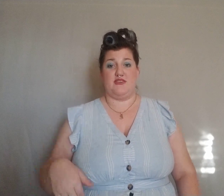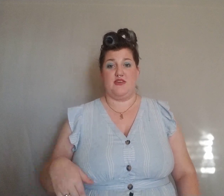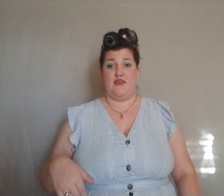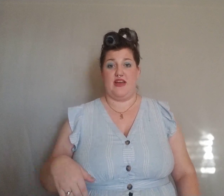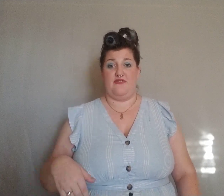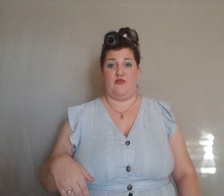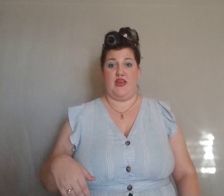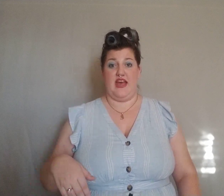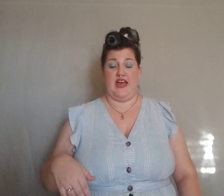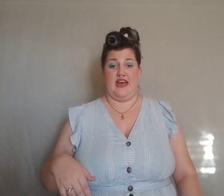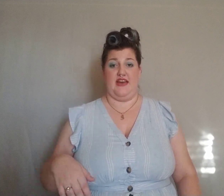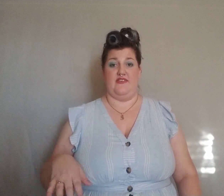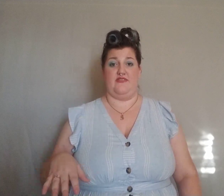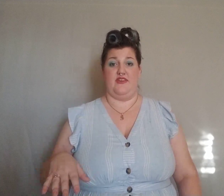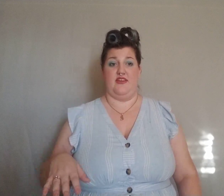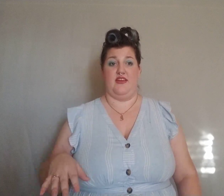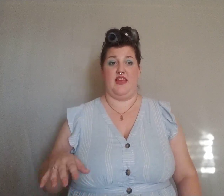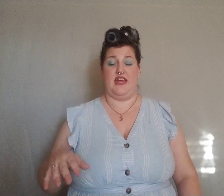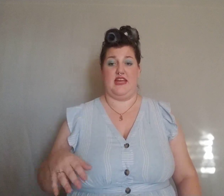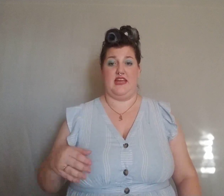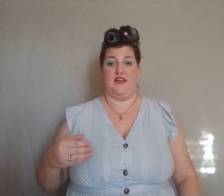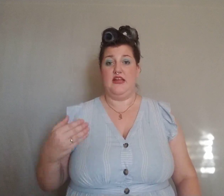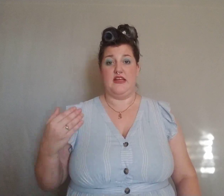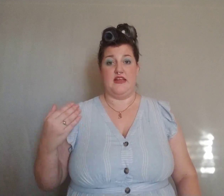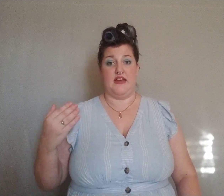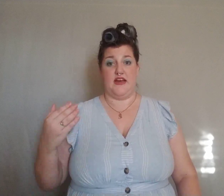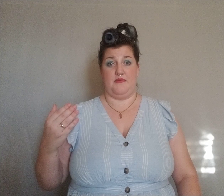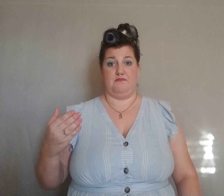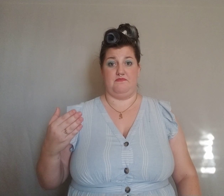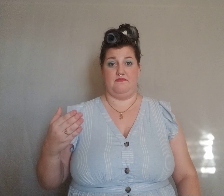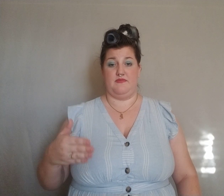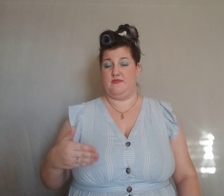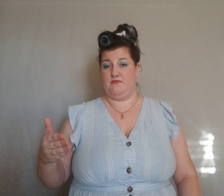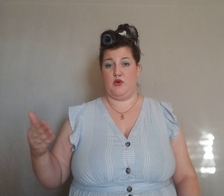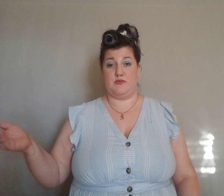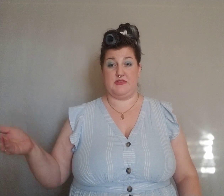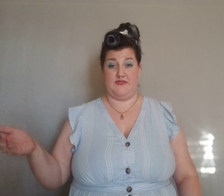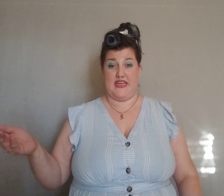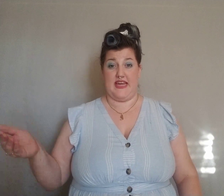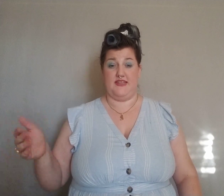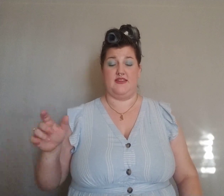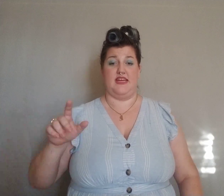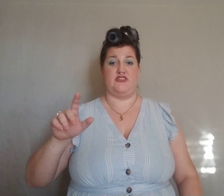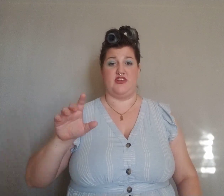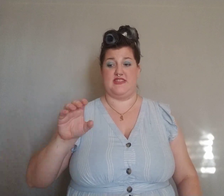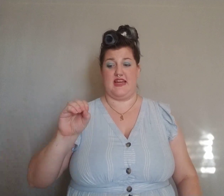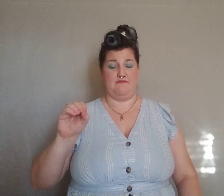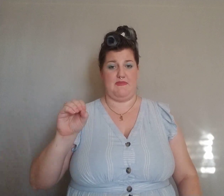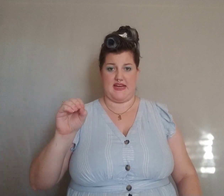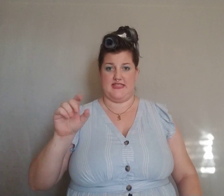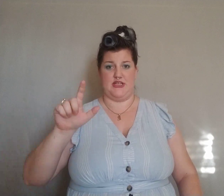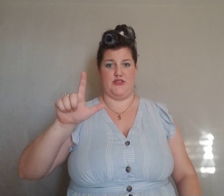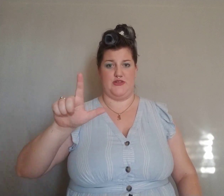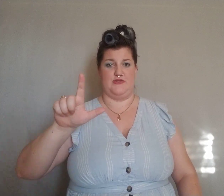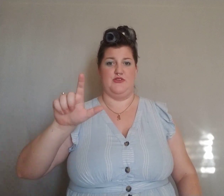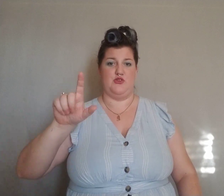Also, if we have any multiples of 10, it's just that back to 0. So